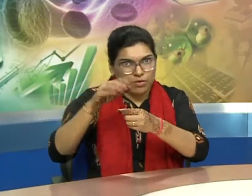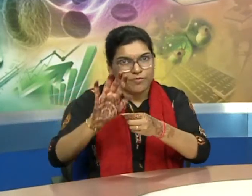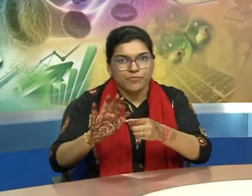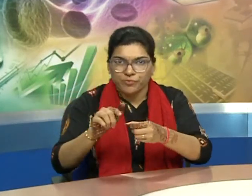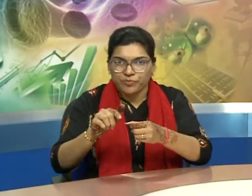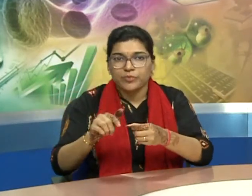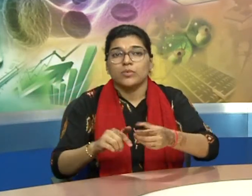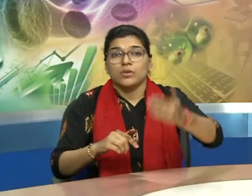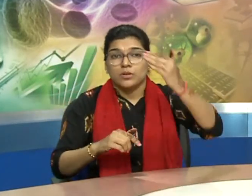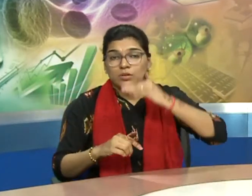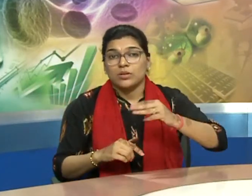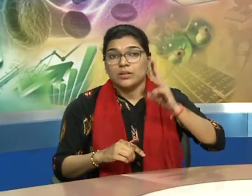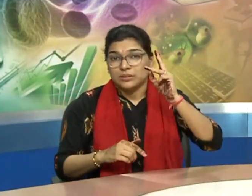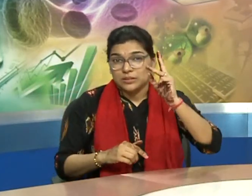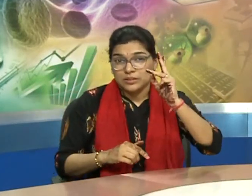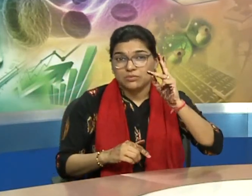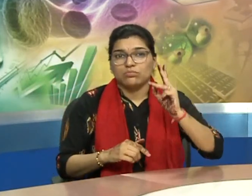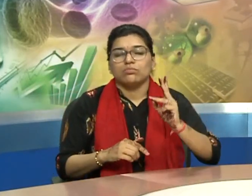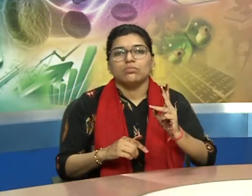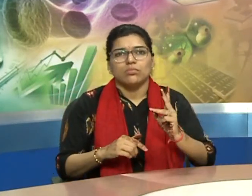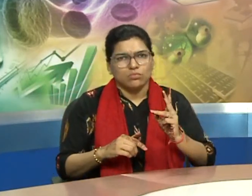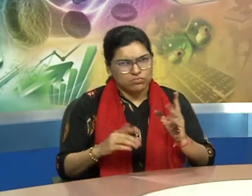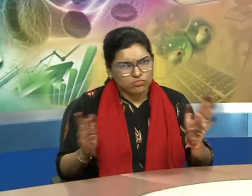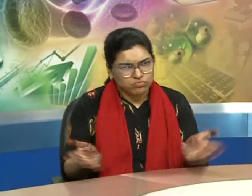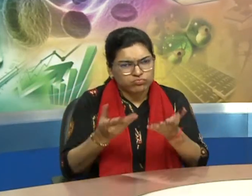The second major function is research